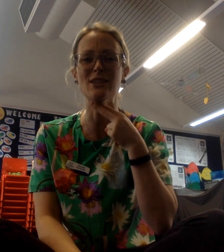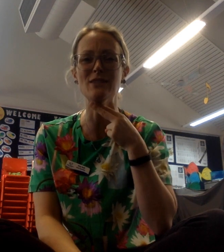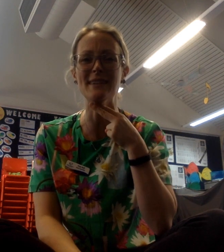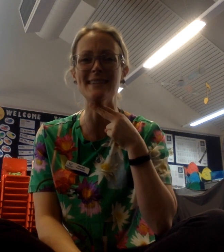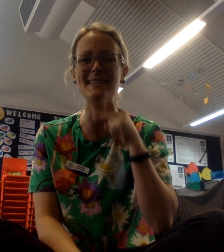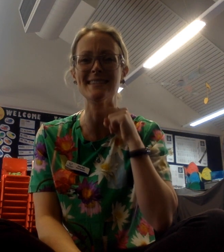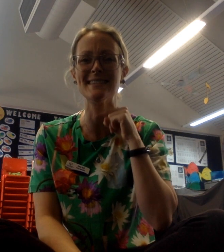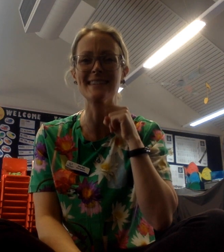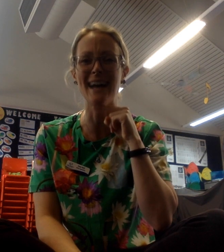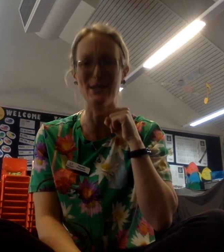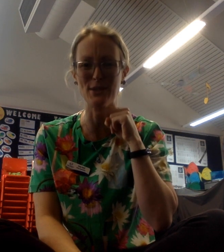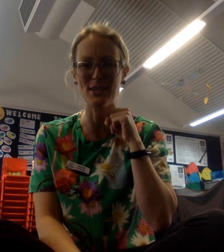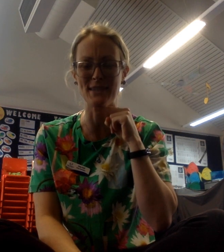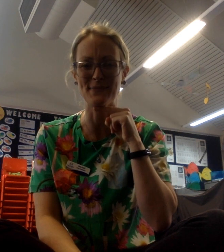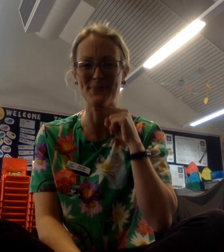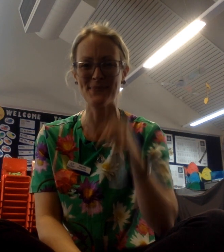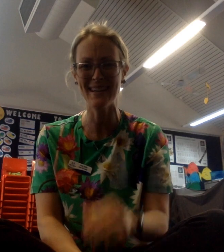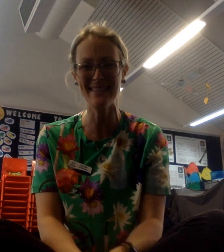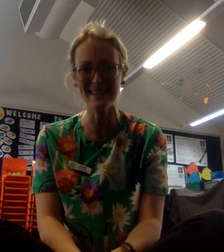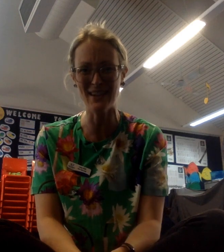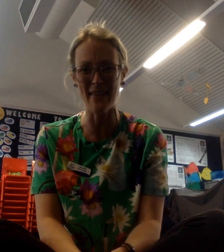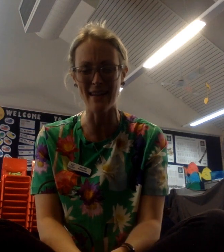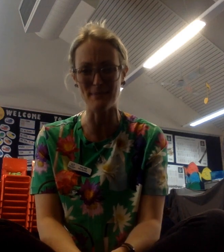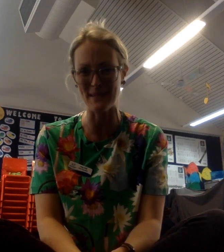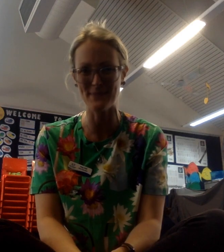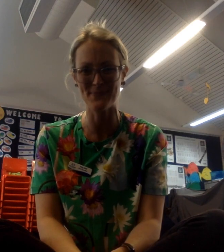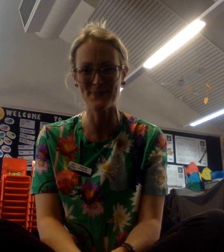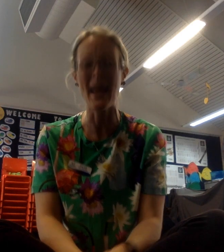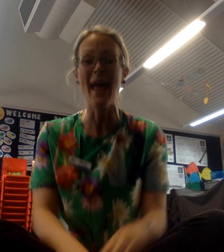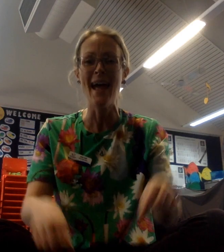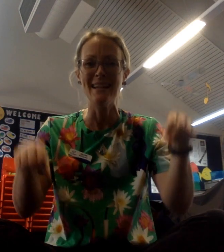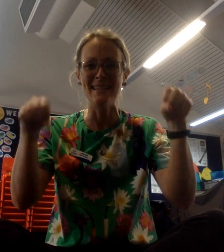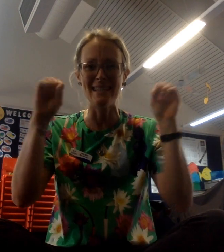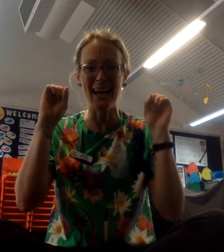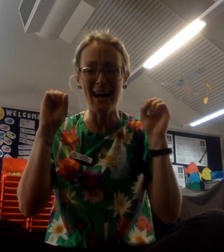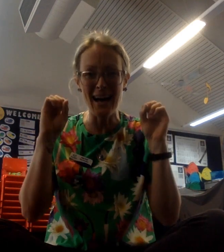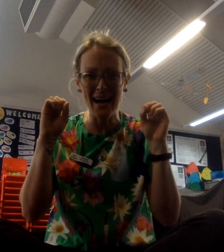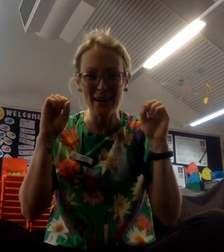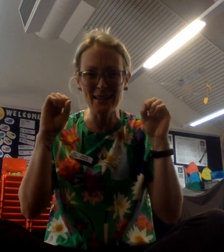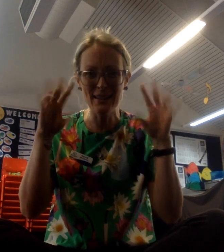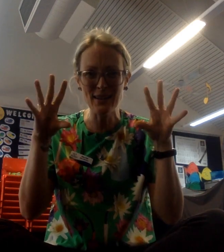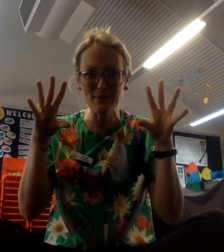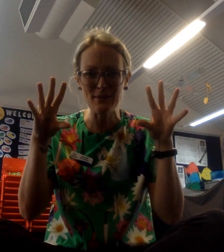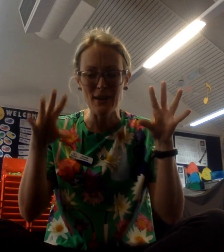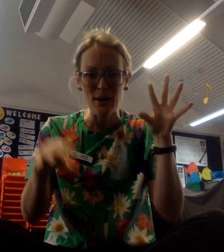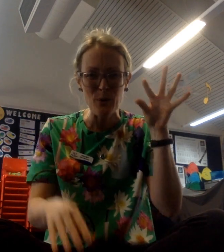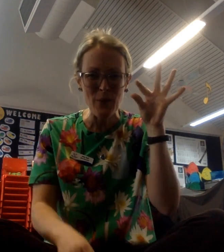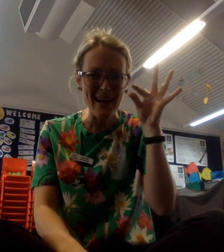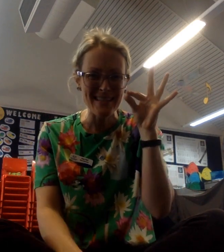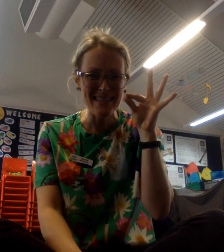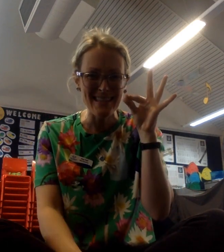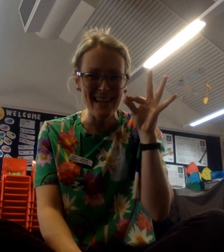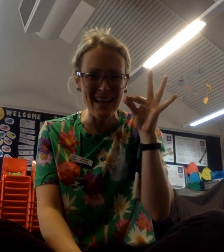two fingers under your chin let's try that big da glumf went the